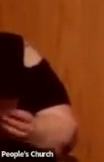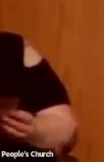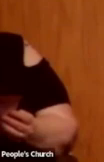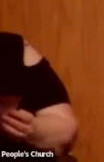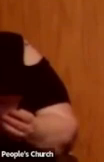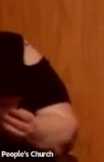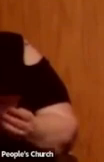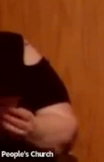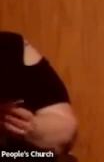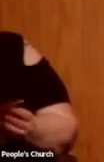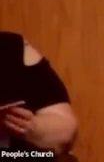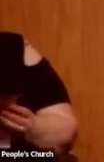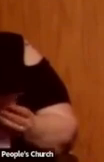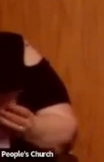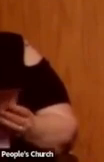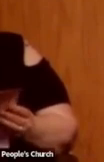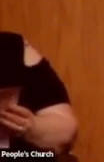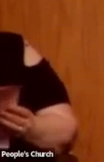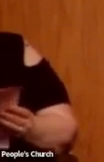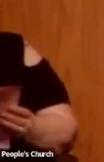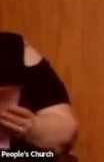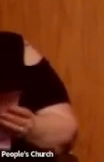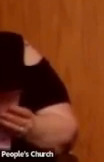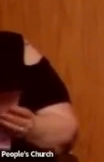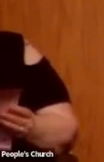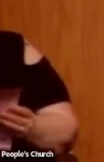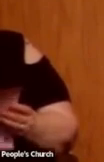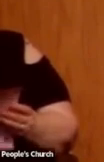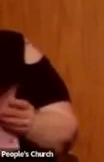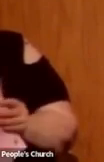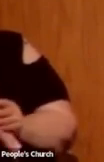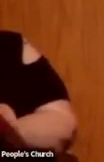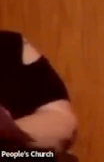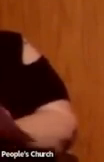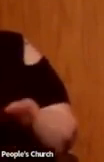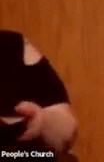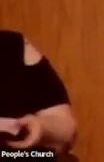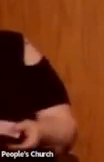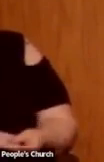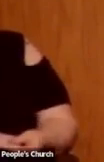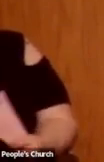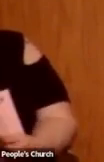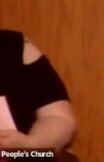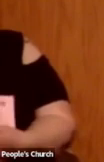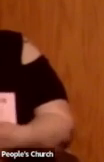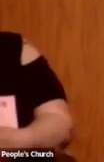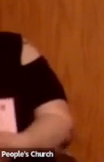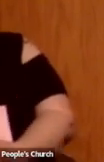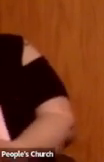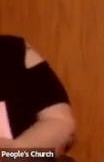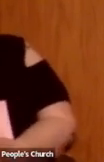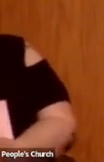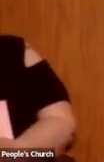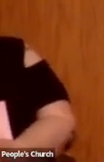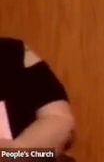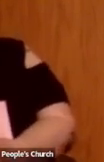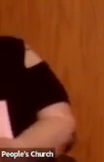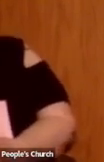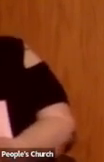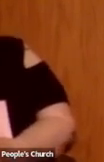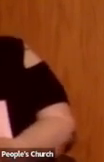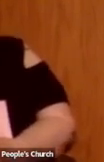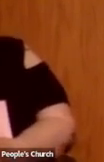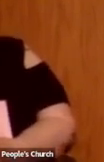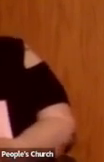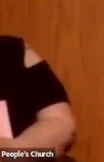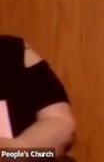service to learn from Taylor Van Winkle, Kalamazoo County's sustainability coordinator, in the second in